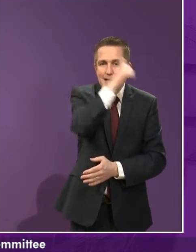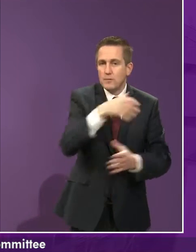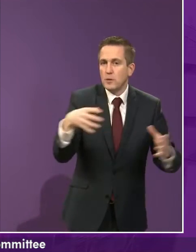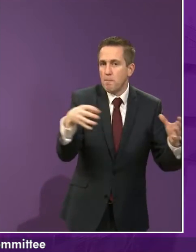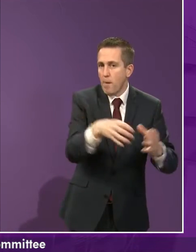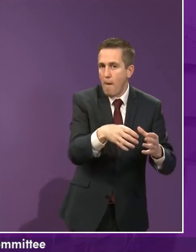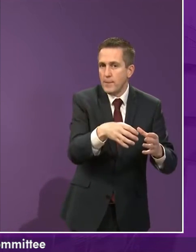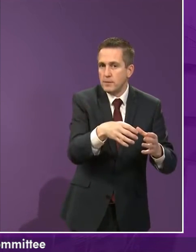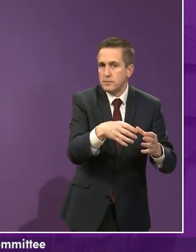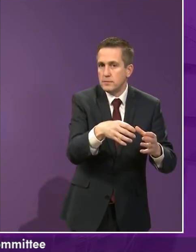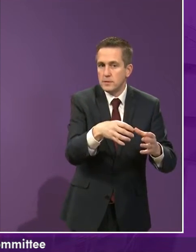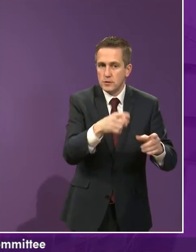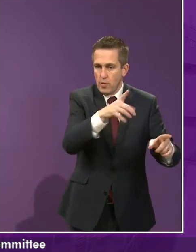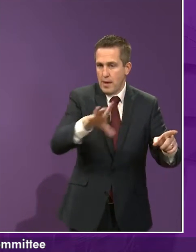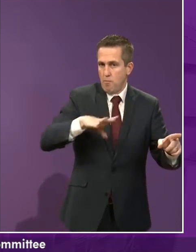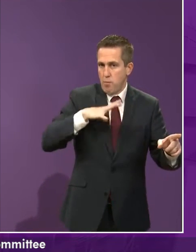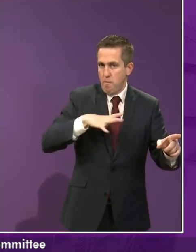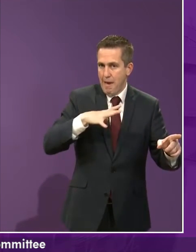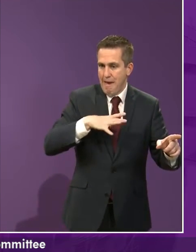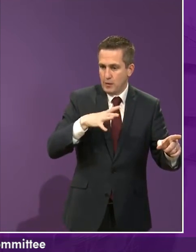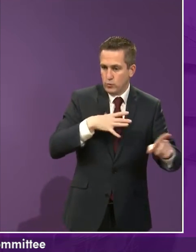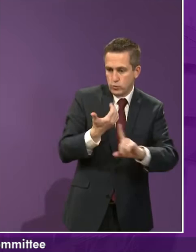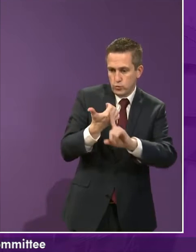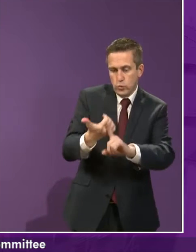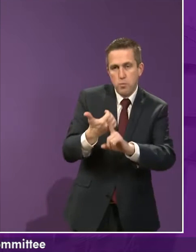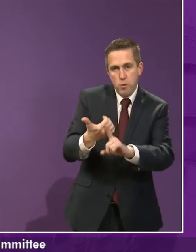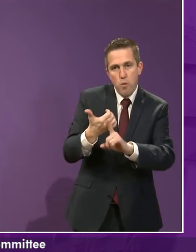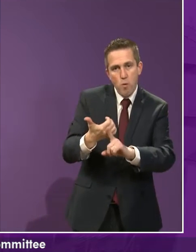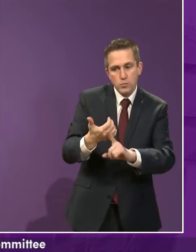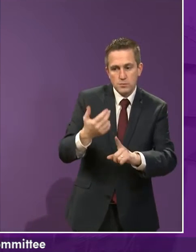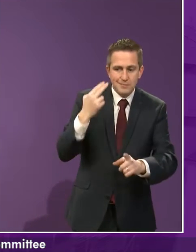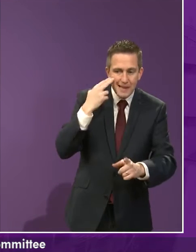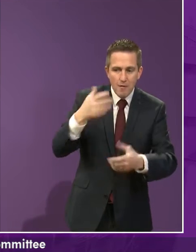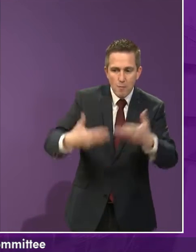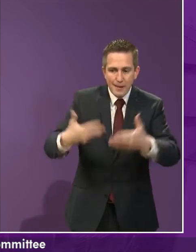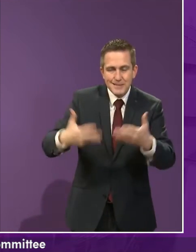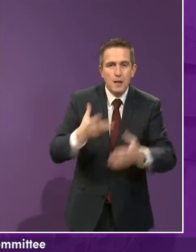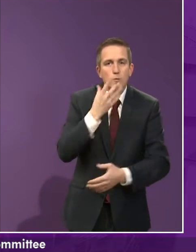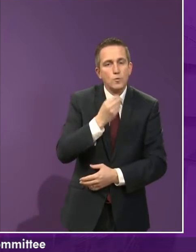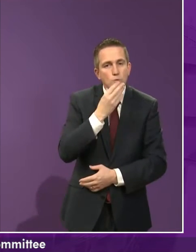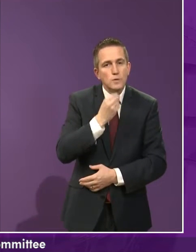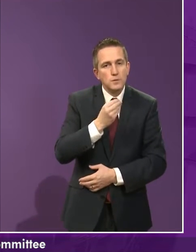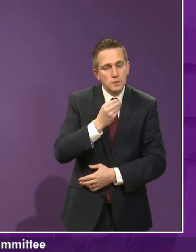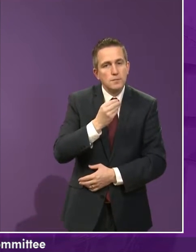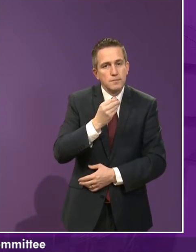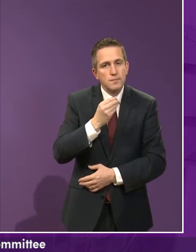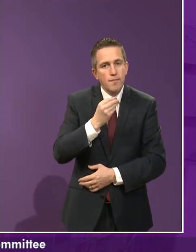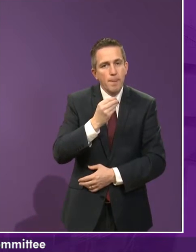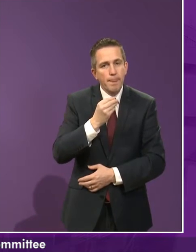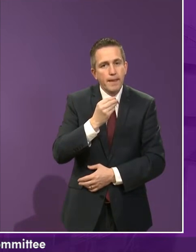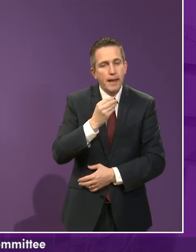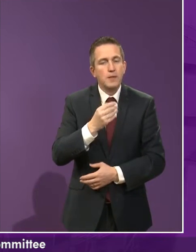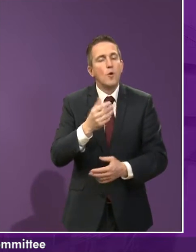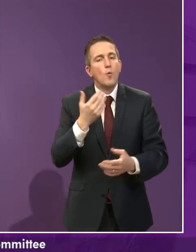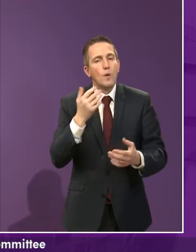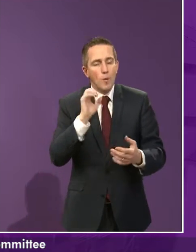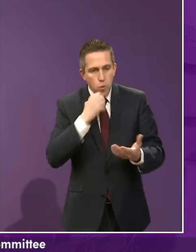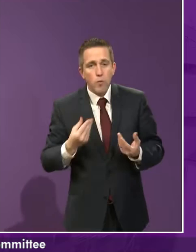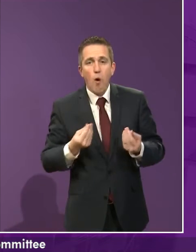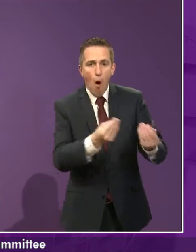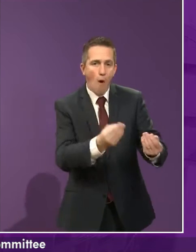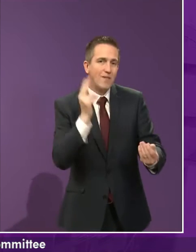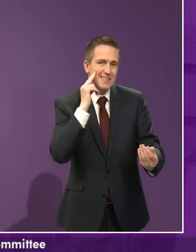that they will be in to work with that group of academic staff to know, to have a level of deaf awareness.